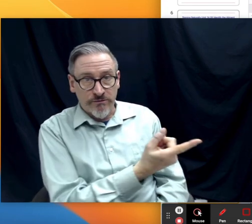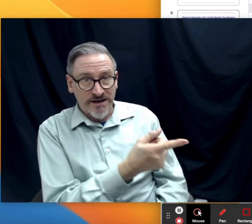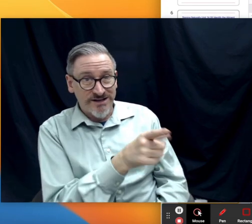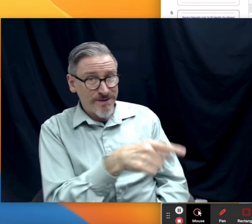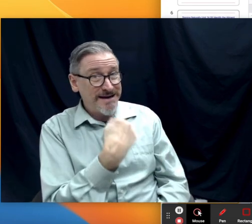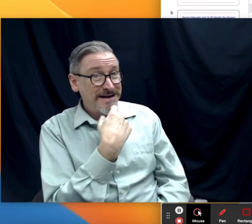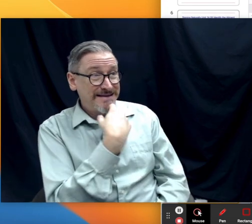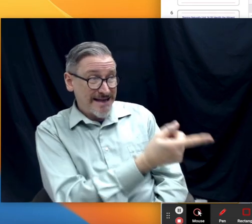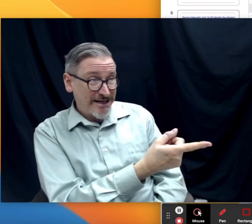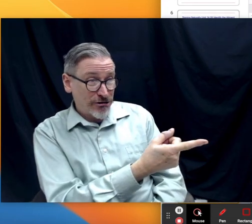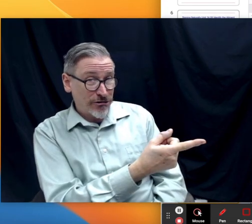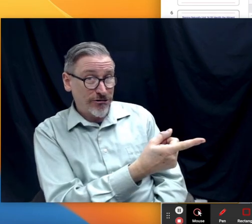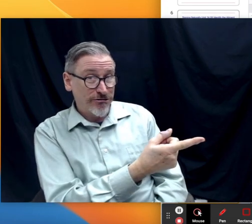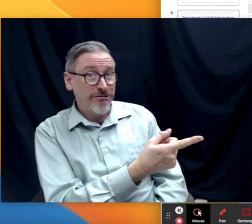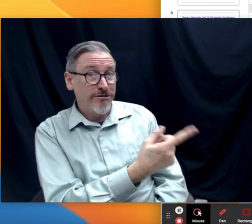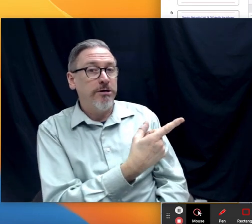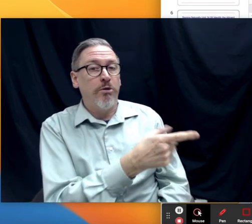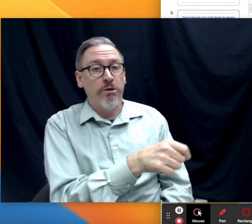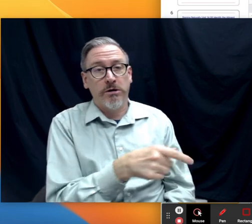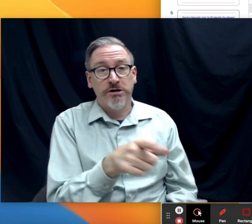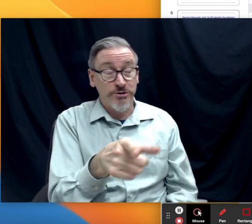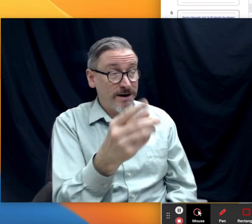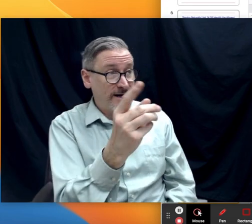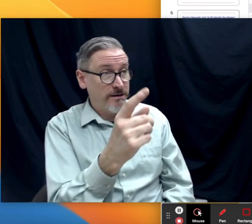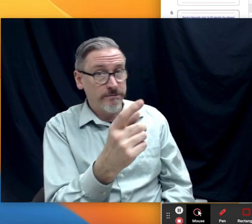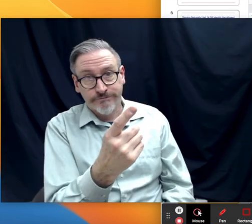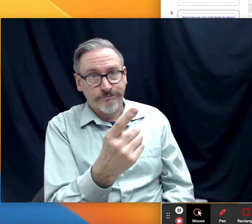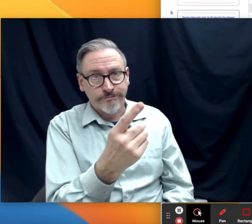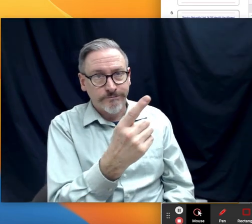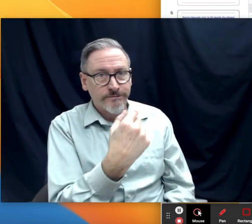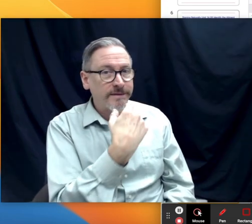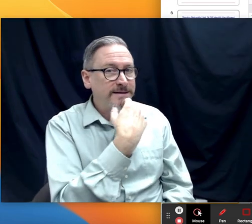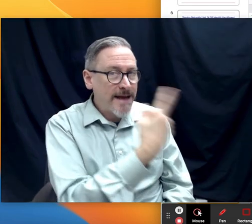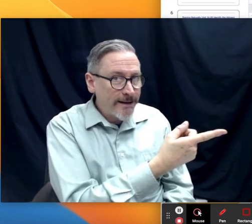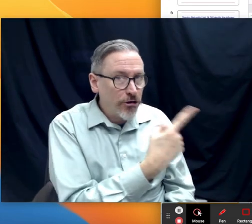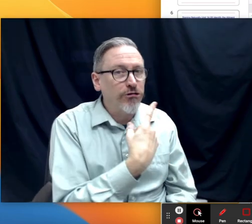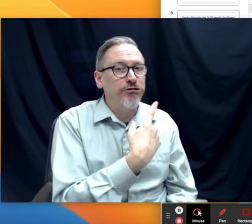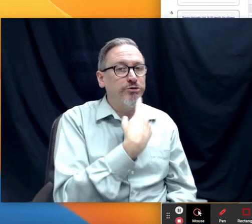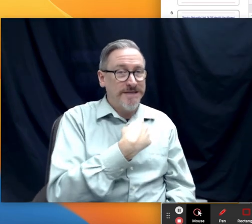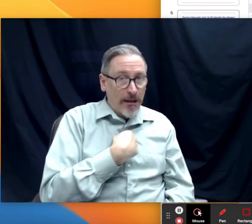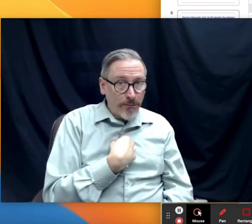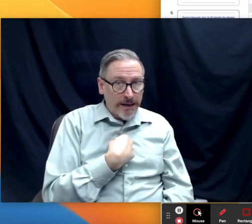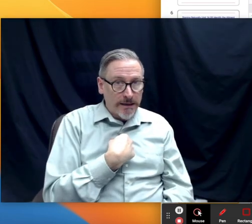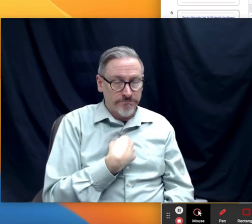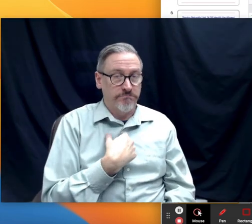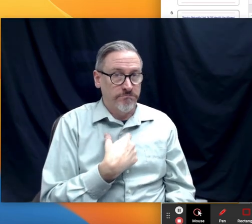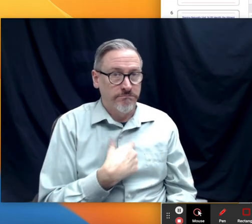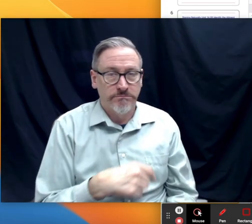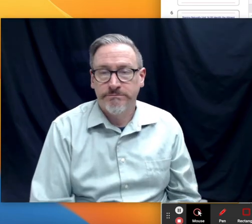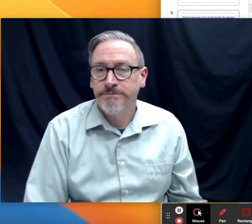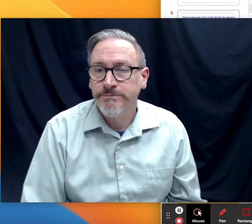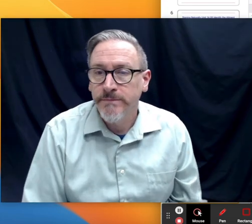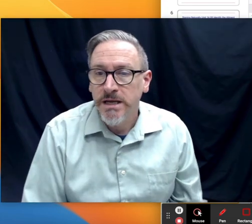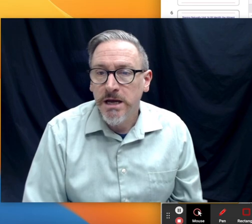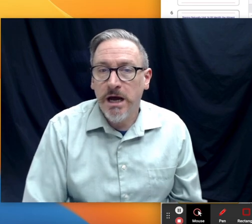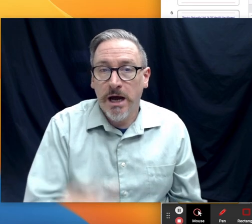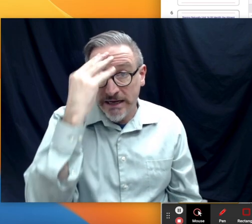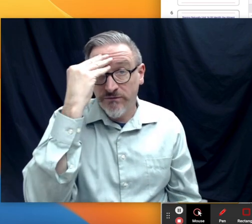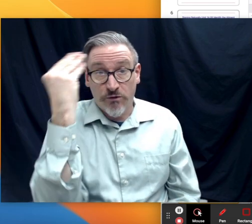own mouth, right? Do you mind telling her, or do you mind telling her to tell me?